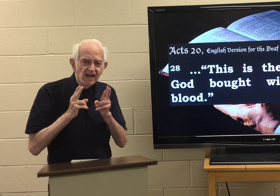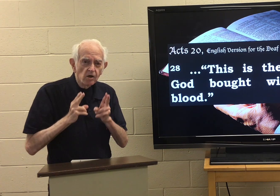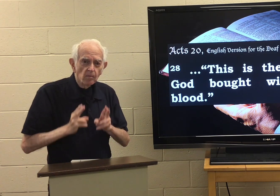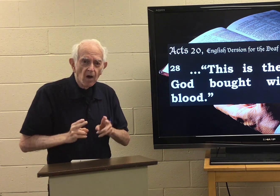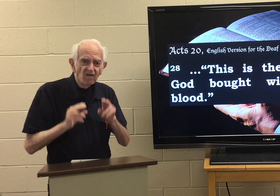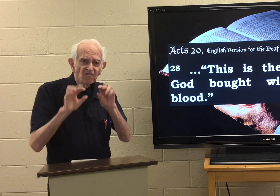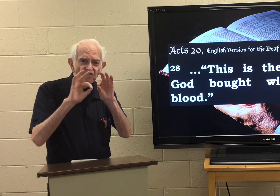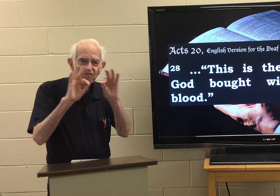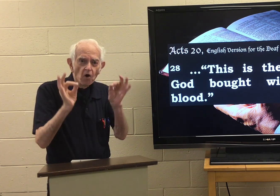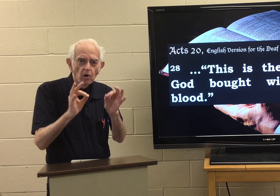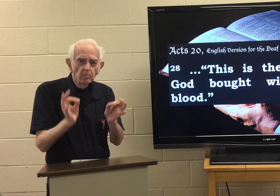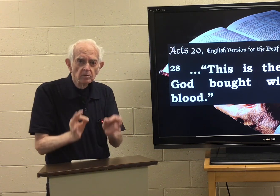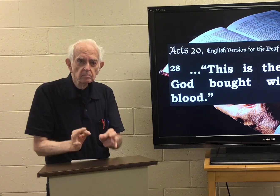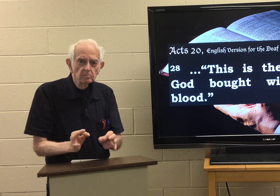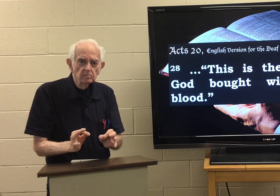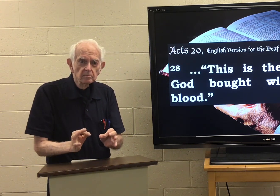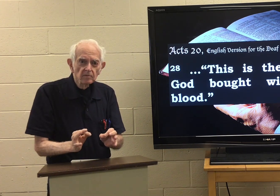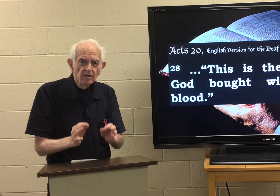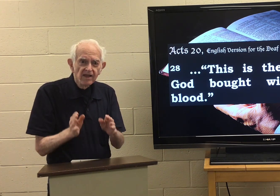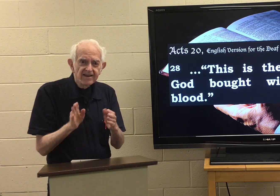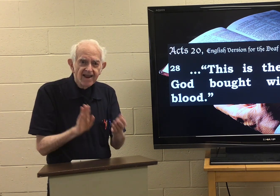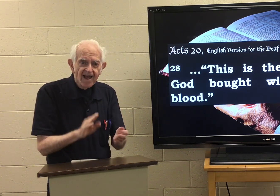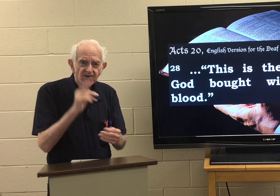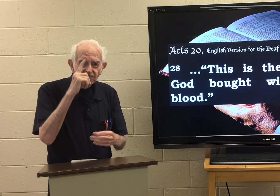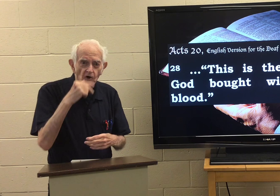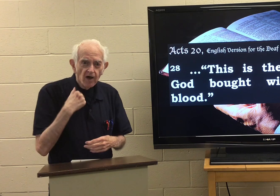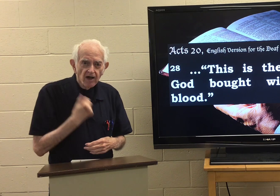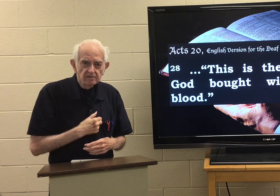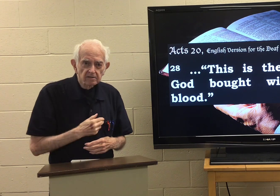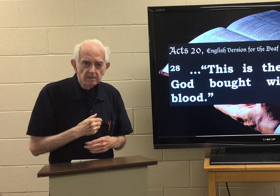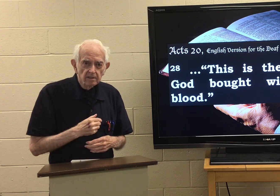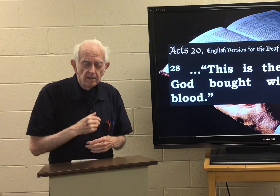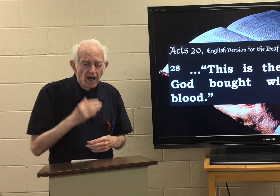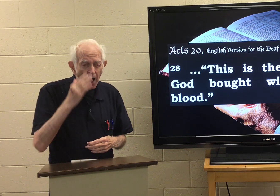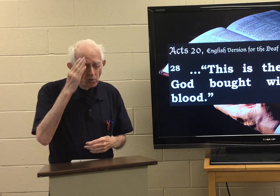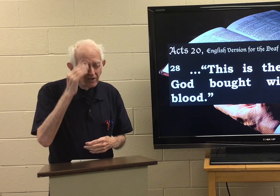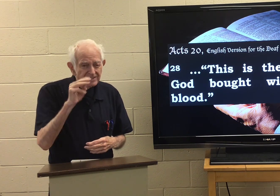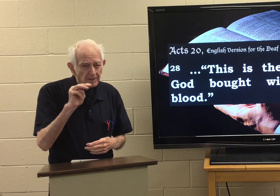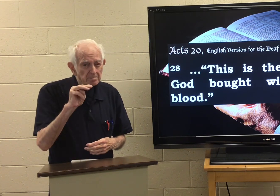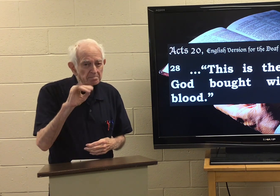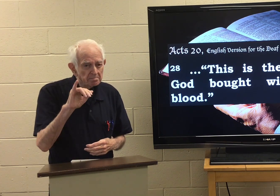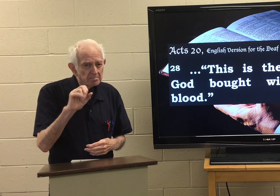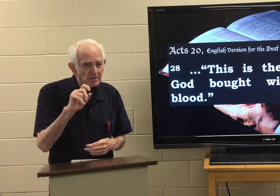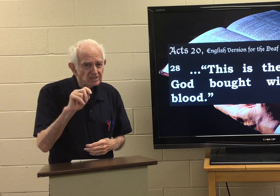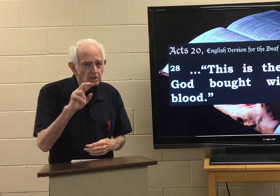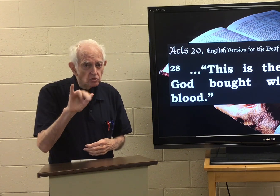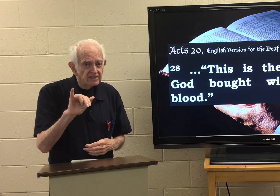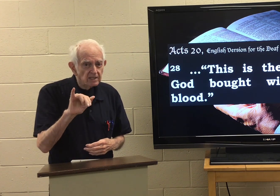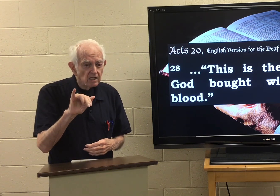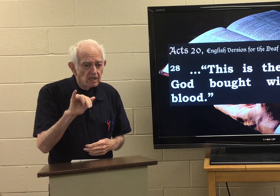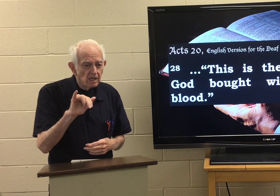is the human form that died for us. I know it's a